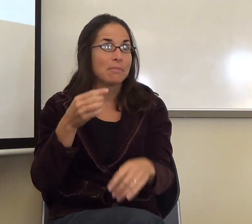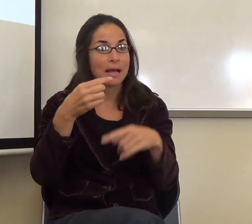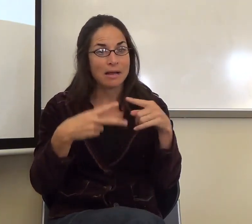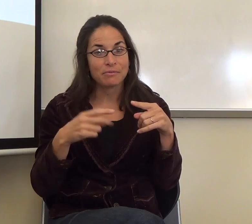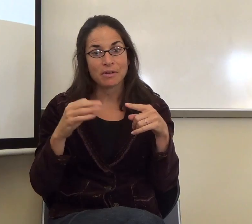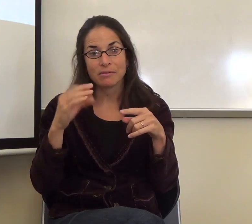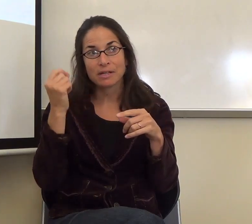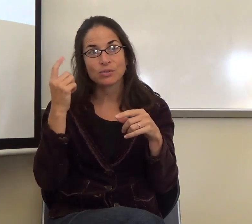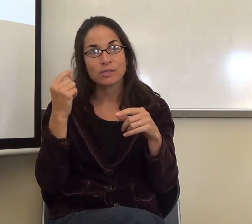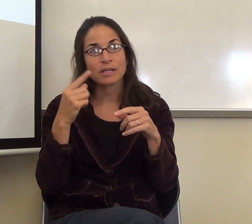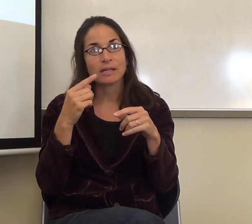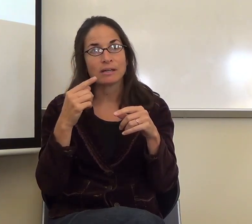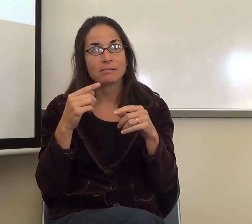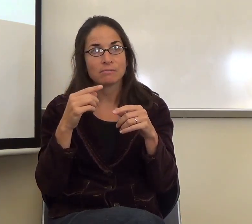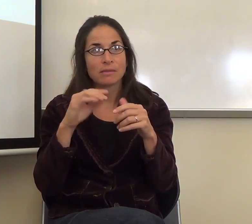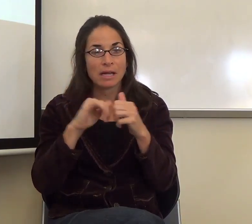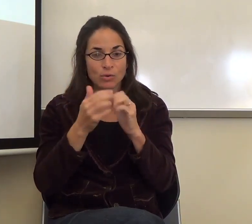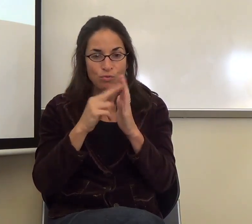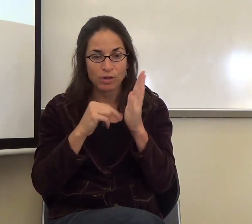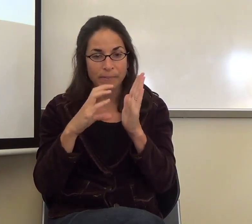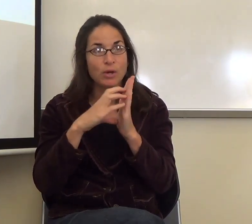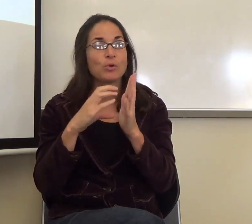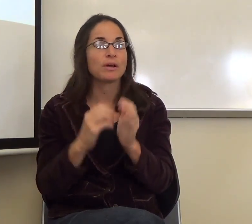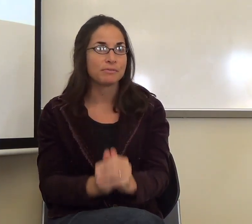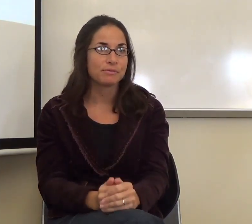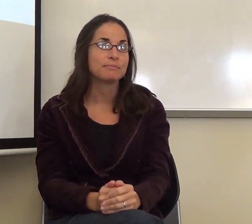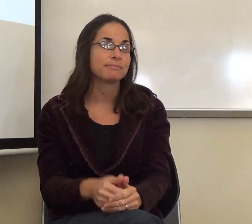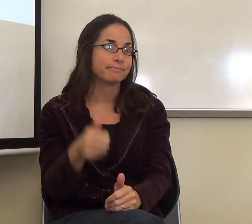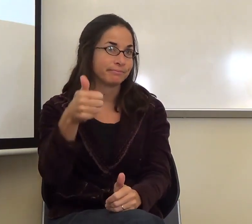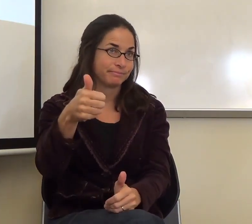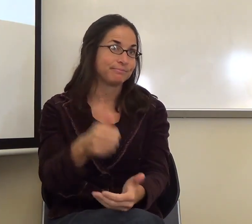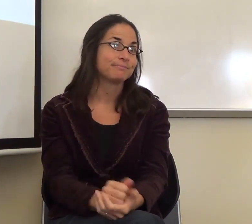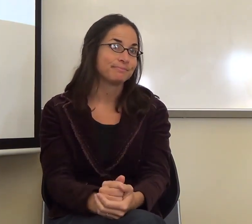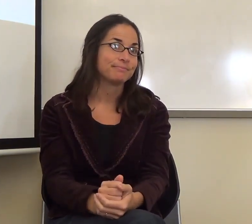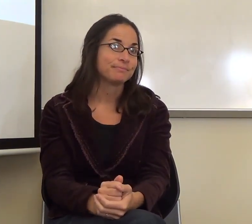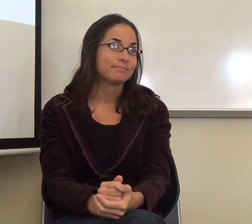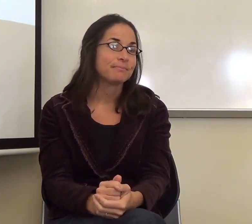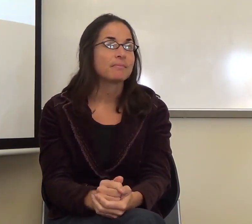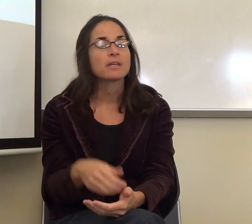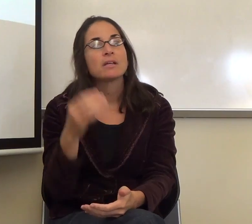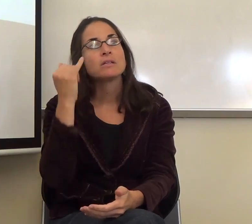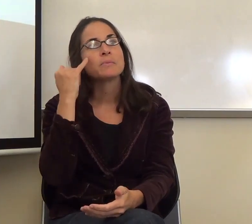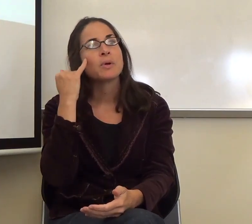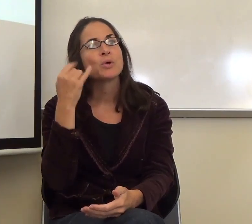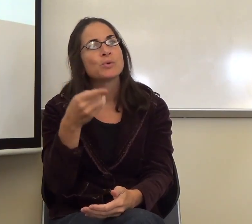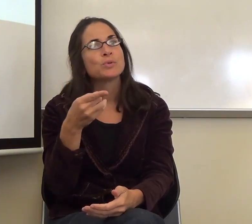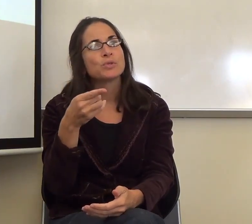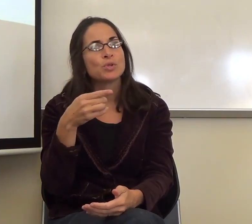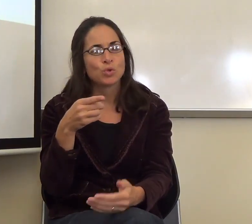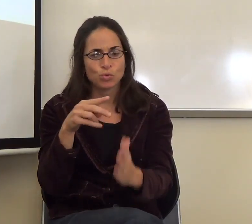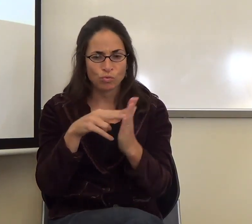of the paragraph. This is the kind of thing that I'm saying, if you get to something and you can't do this is